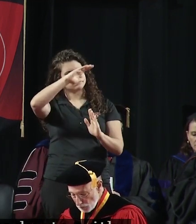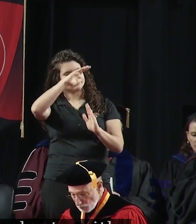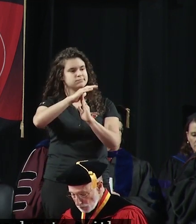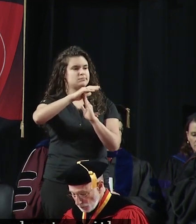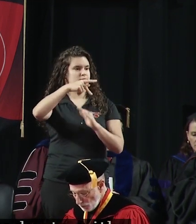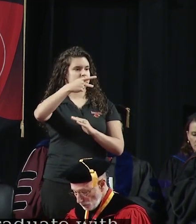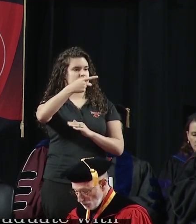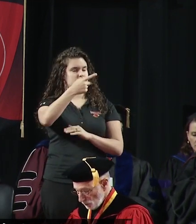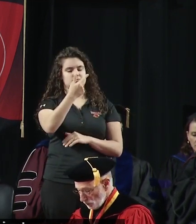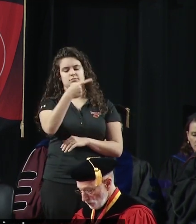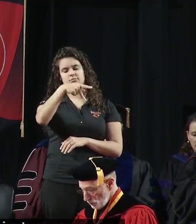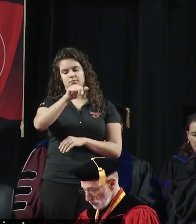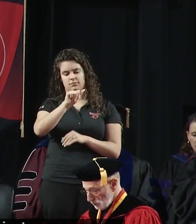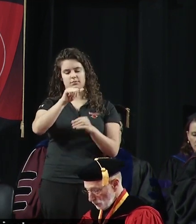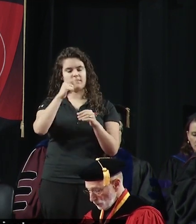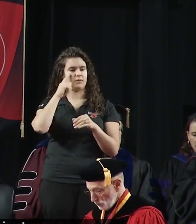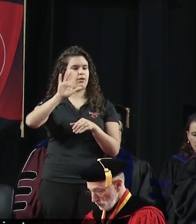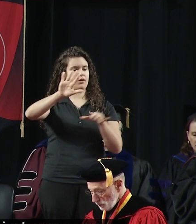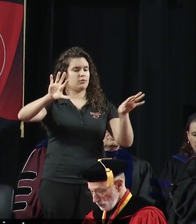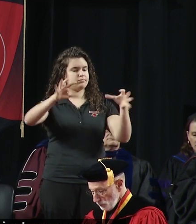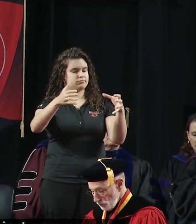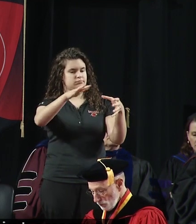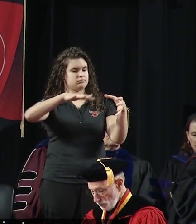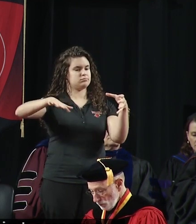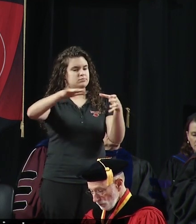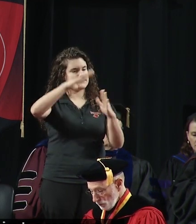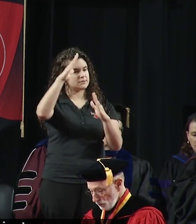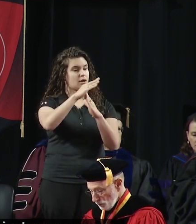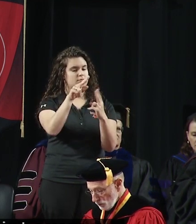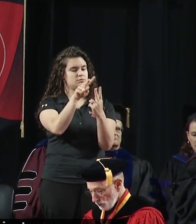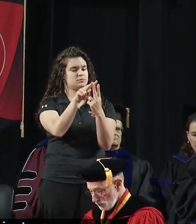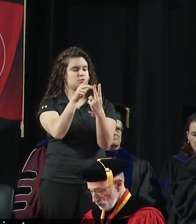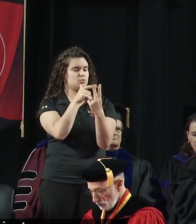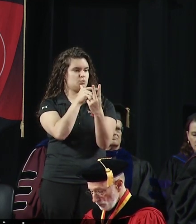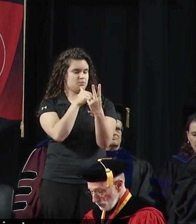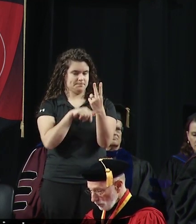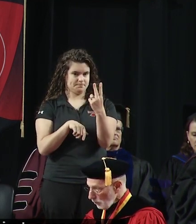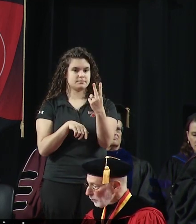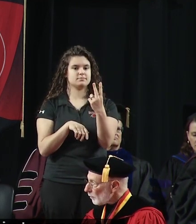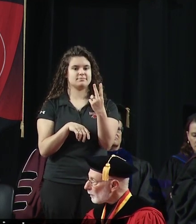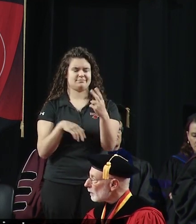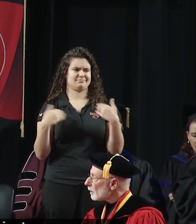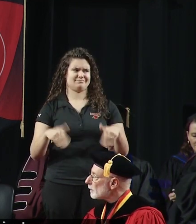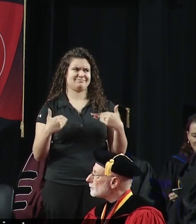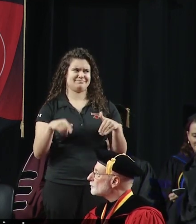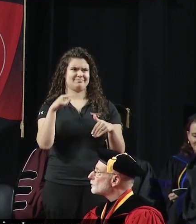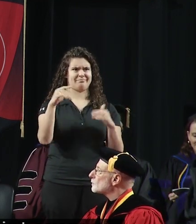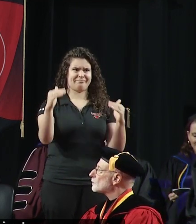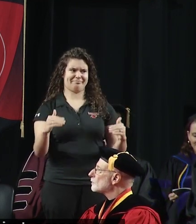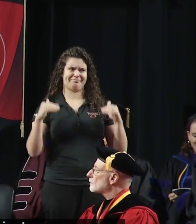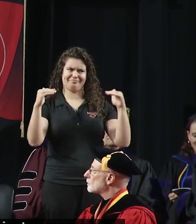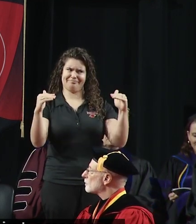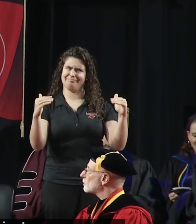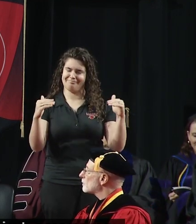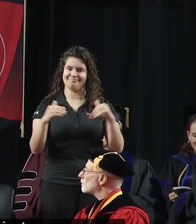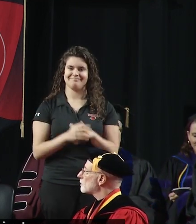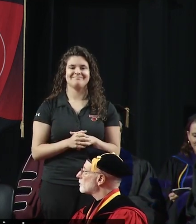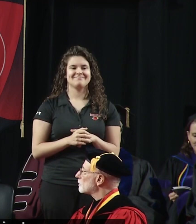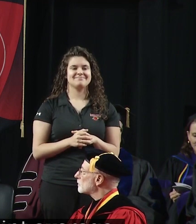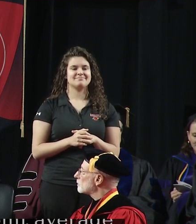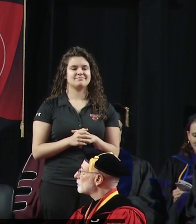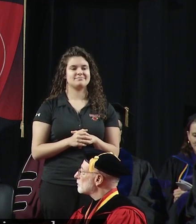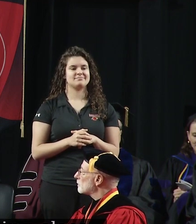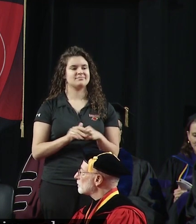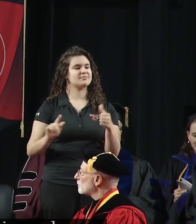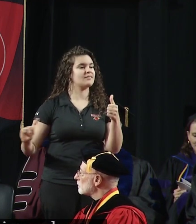average in his or her graduating class. Talk about overachievers, right? Would the following graduate